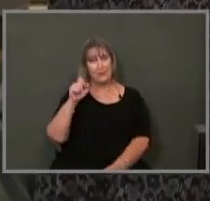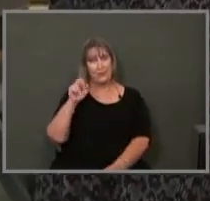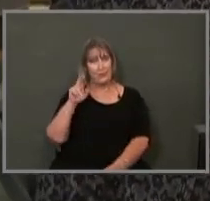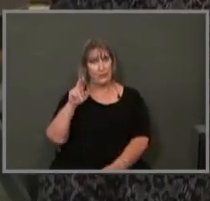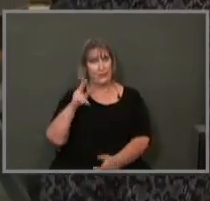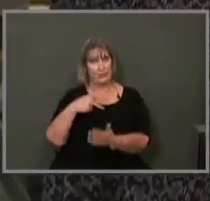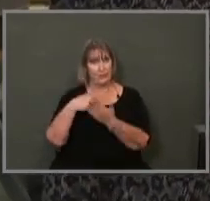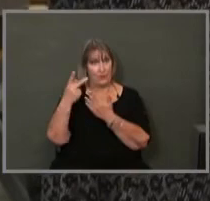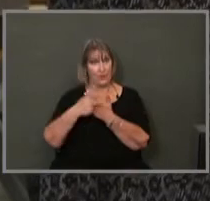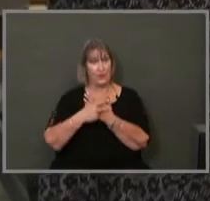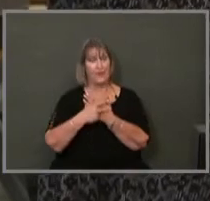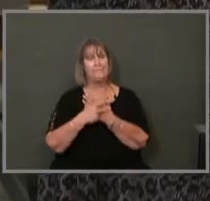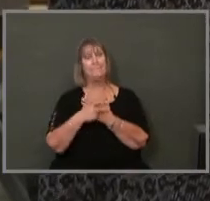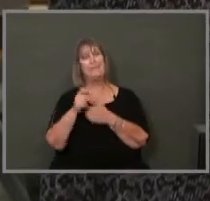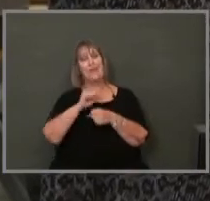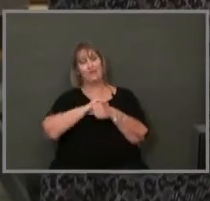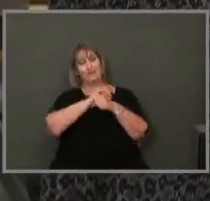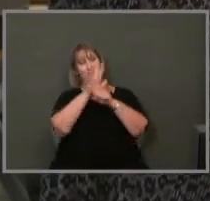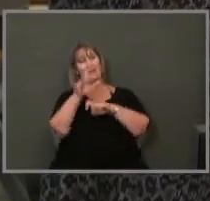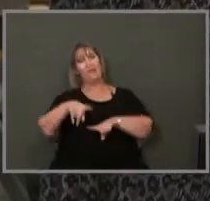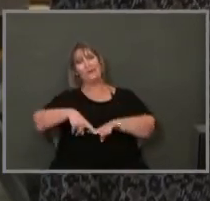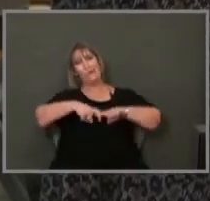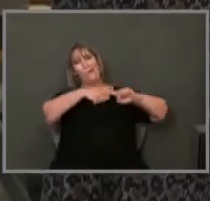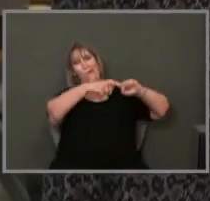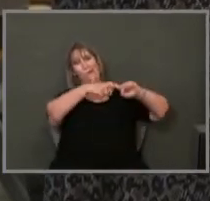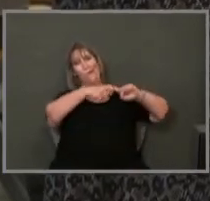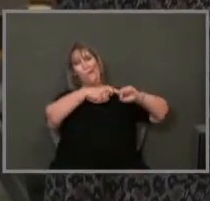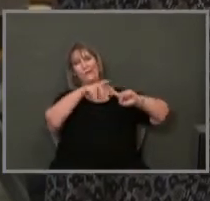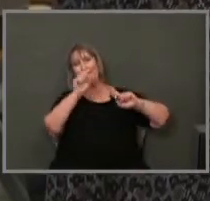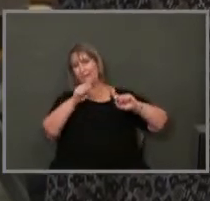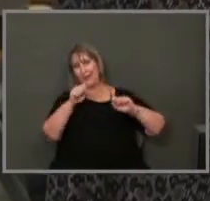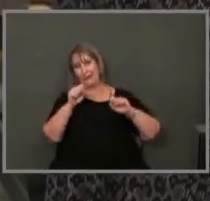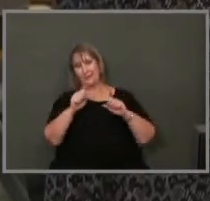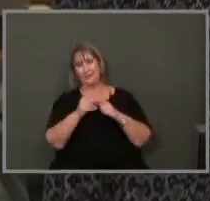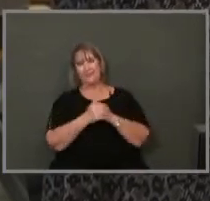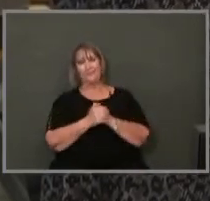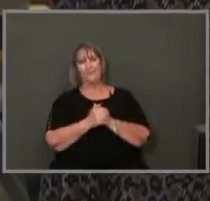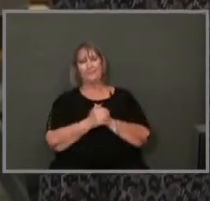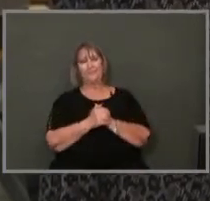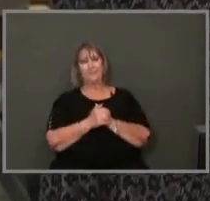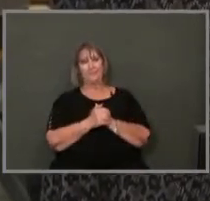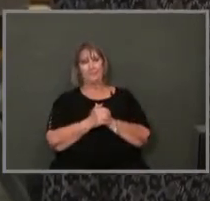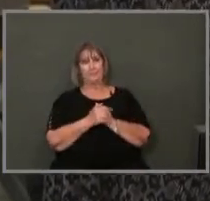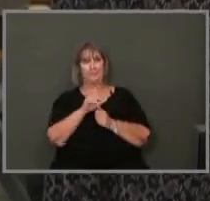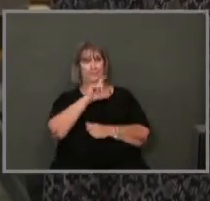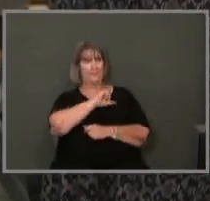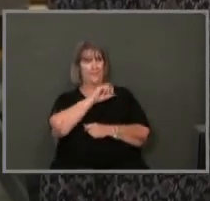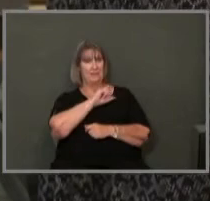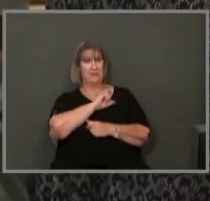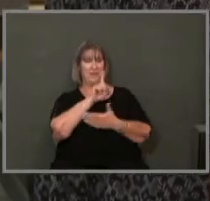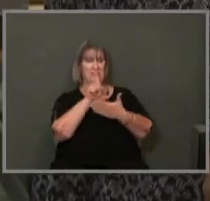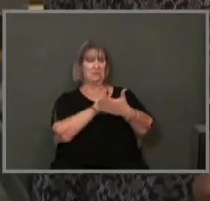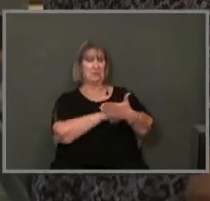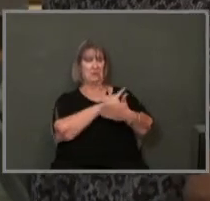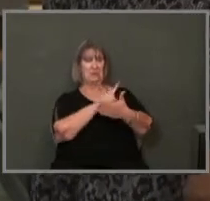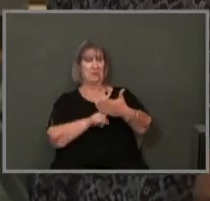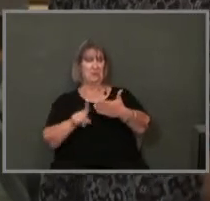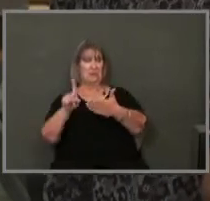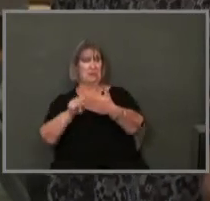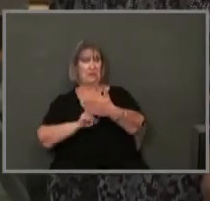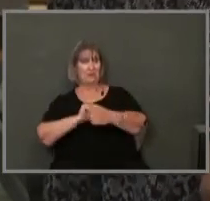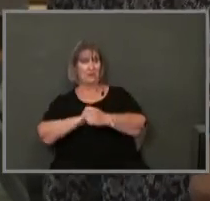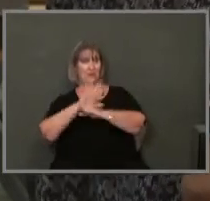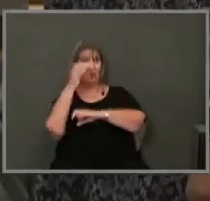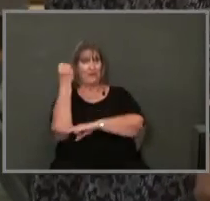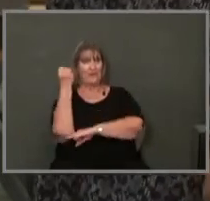when we took a break during COVID and all those national attention things happened where police were denigrated and everything like that, I